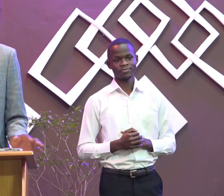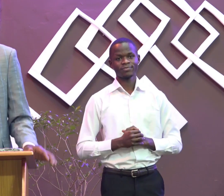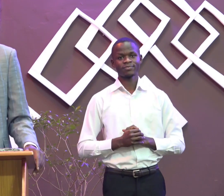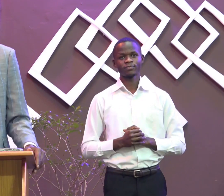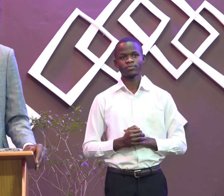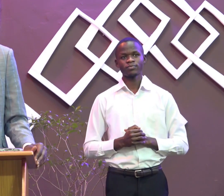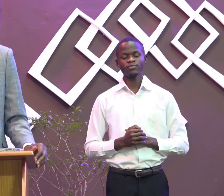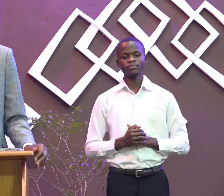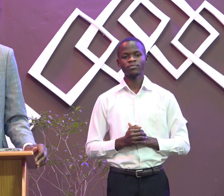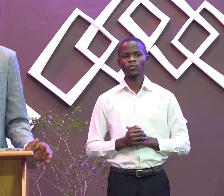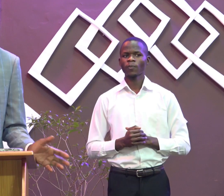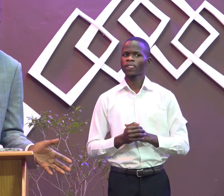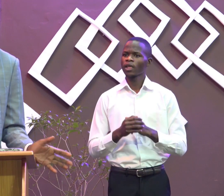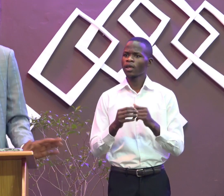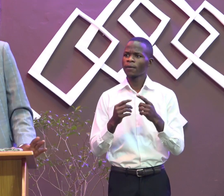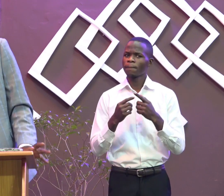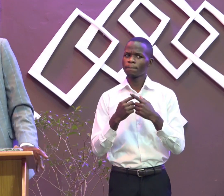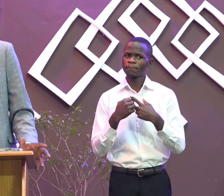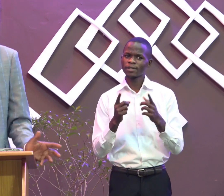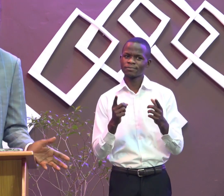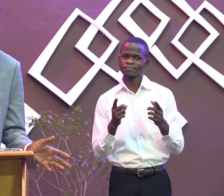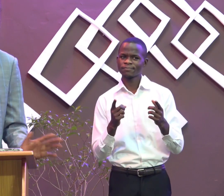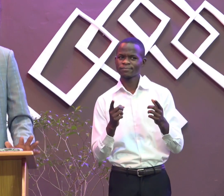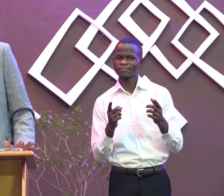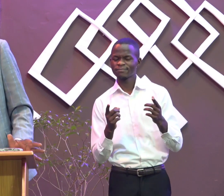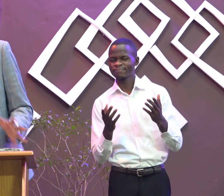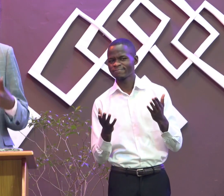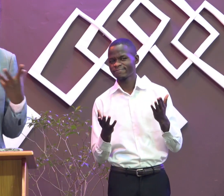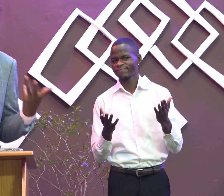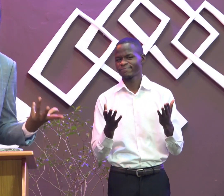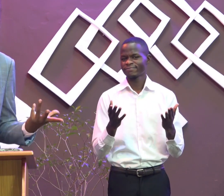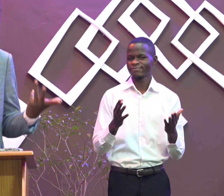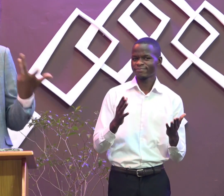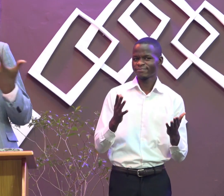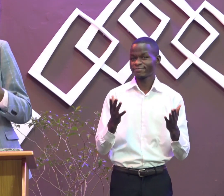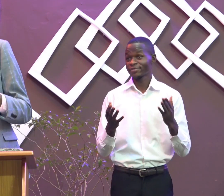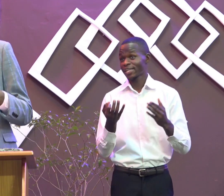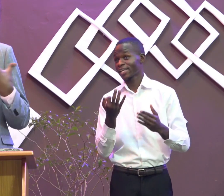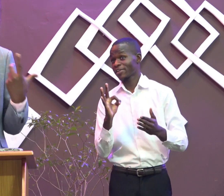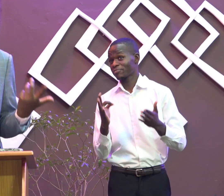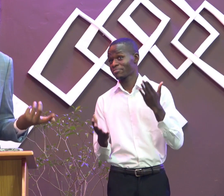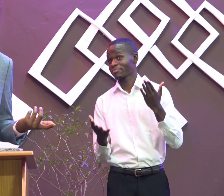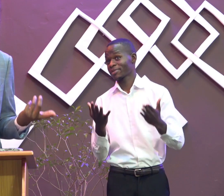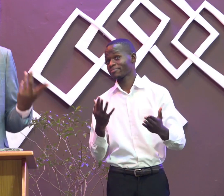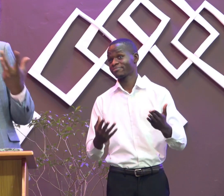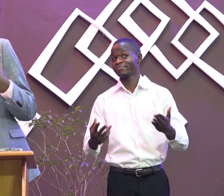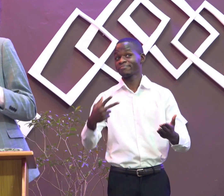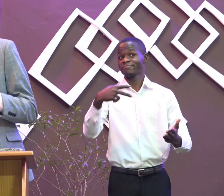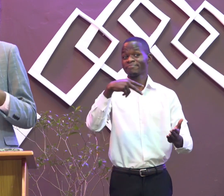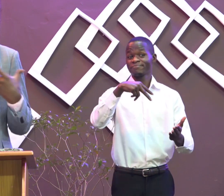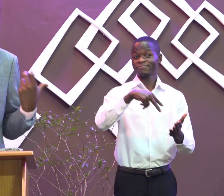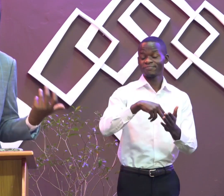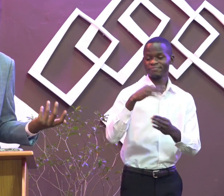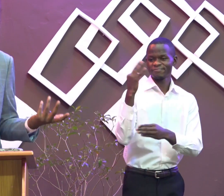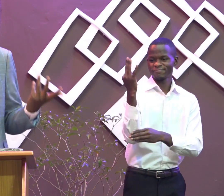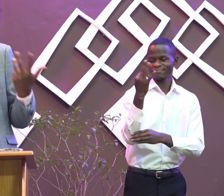Nangandi, katule. Oja chigumira, wenaba ninye. Oja chigumira, wenaba